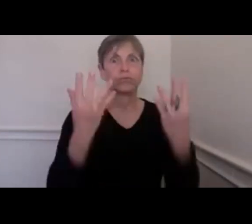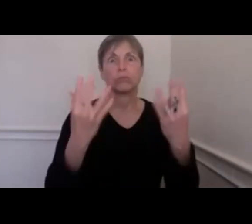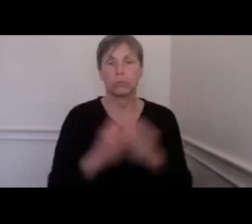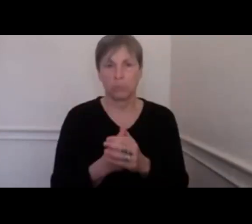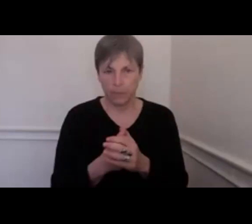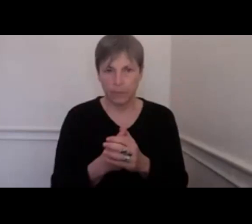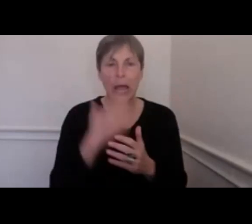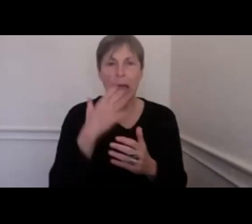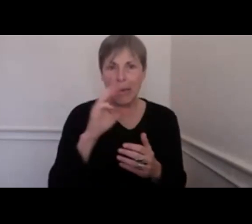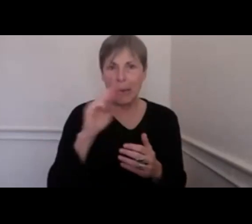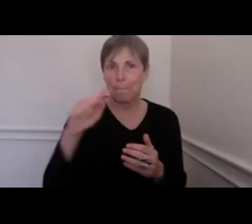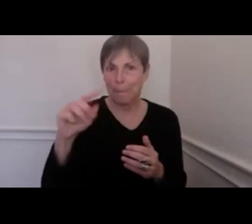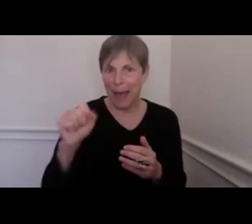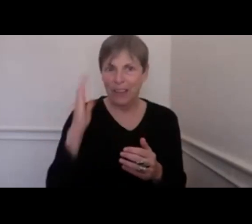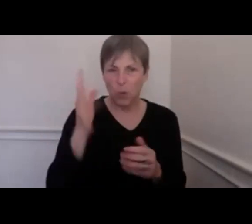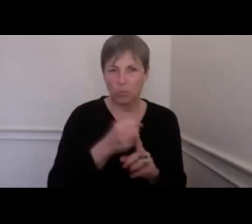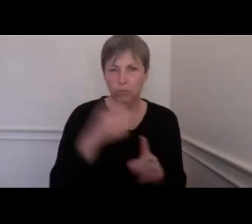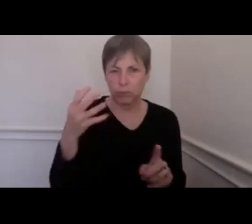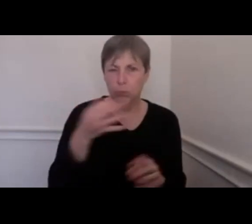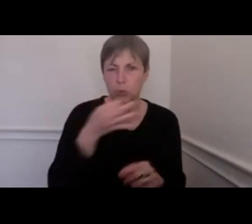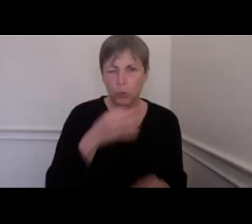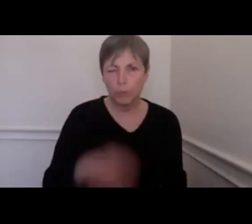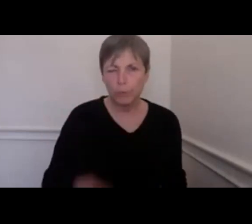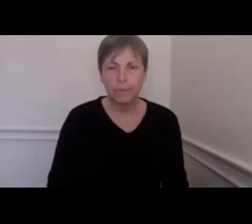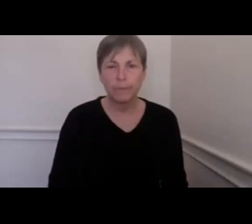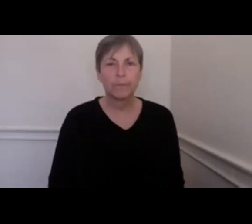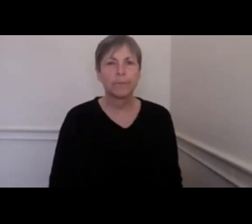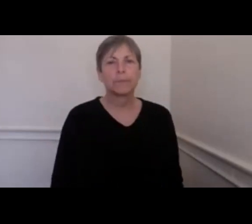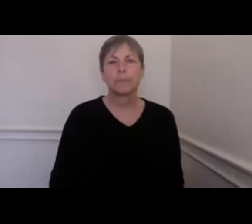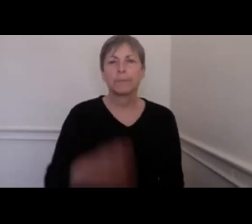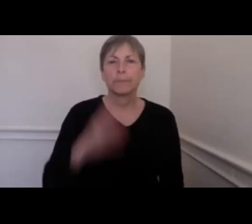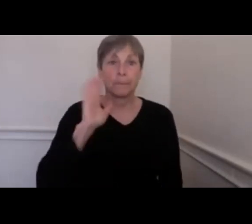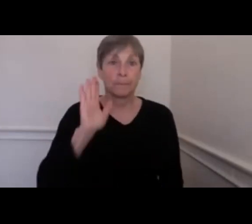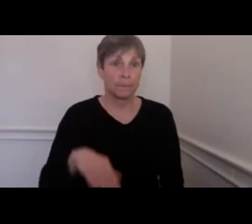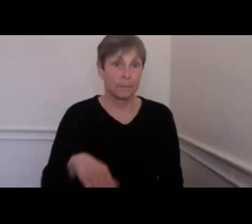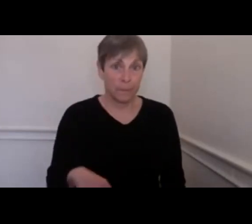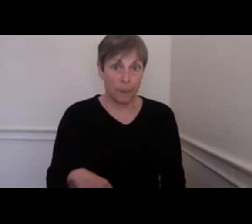mats in the very near future. But know that the days to germ,